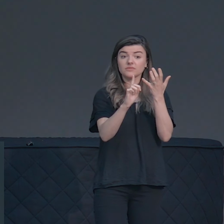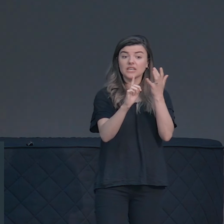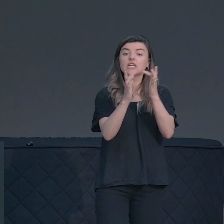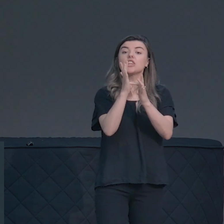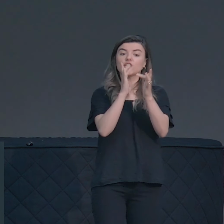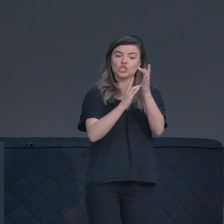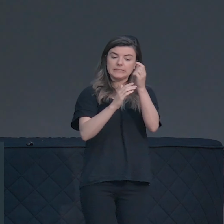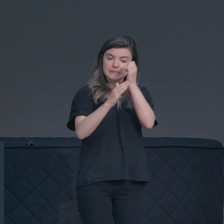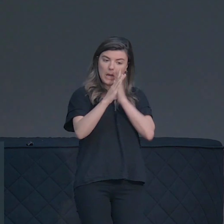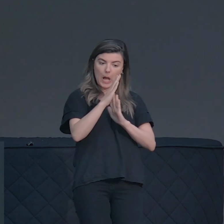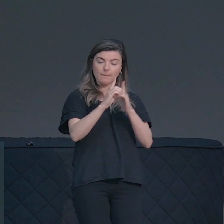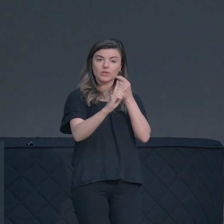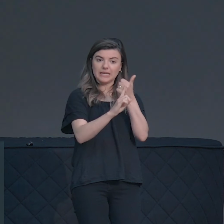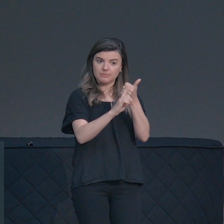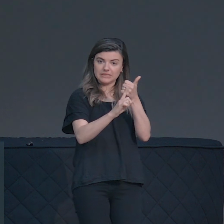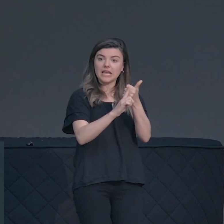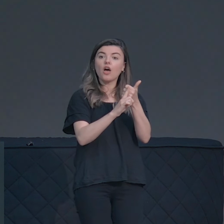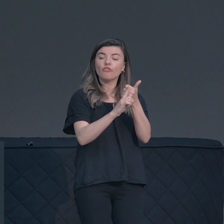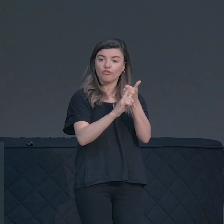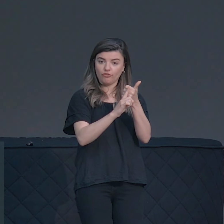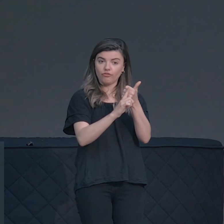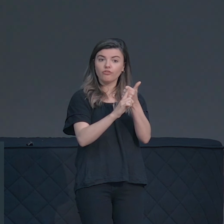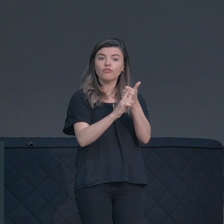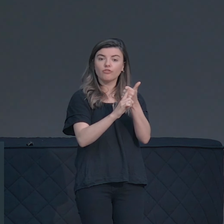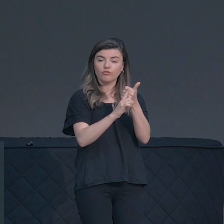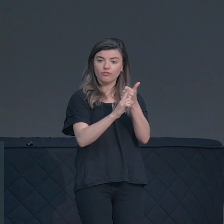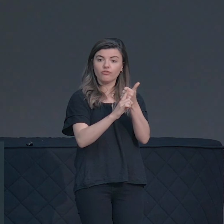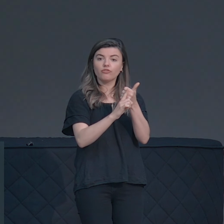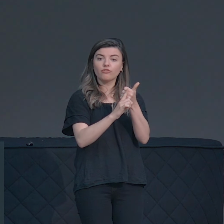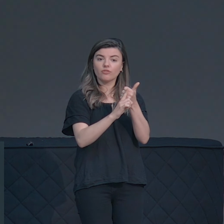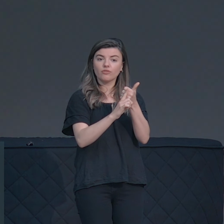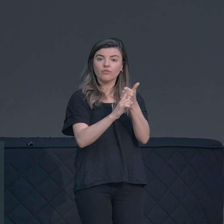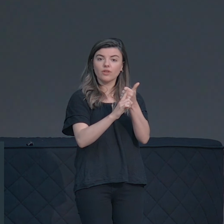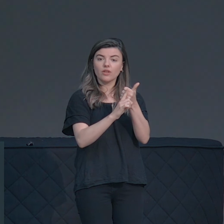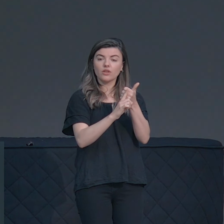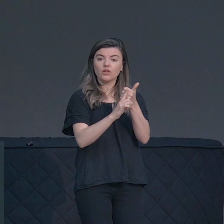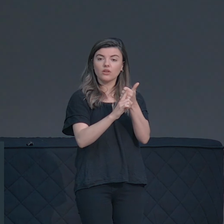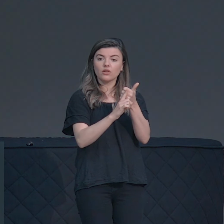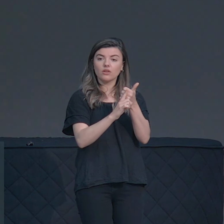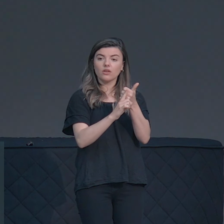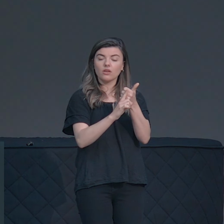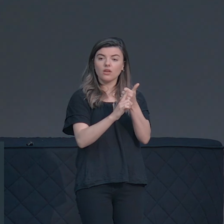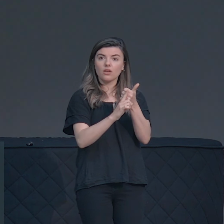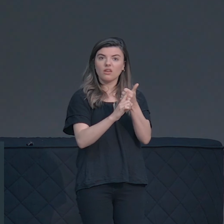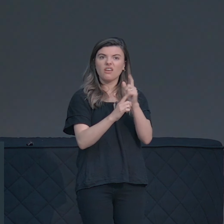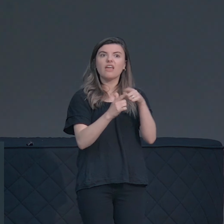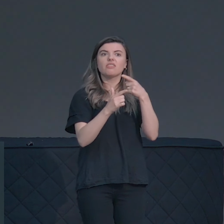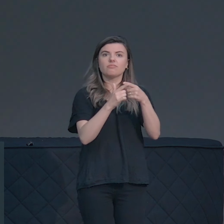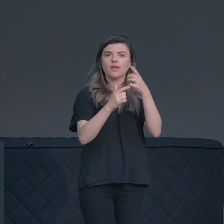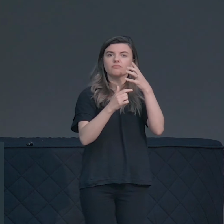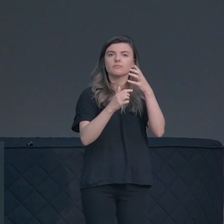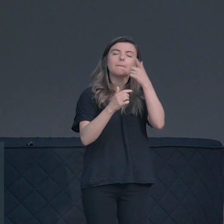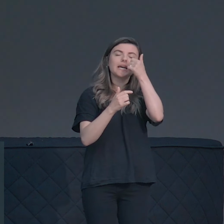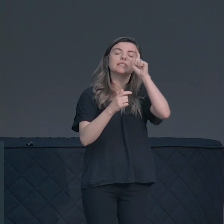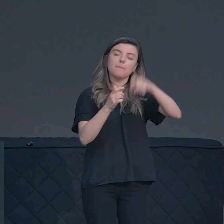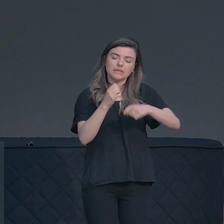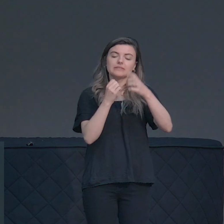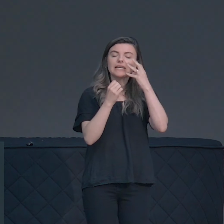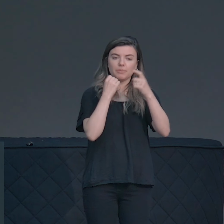humbled himself to a mission that must go through temptation. Jesus has submitted